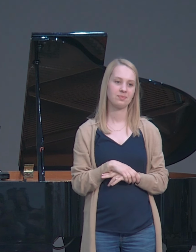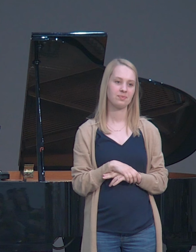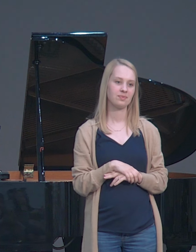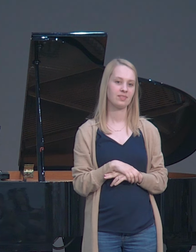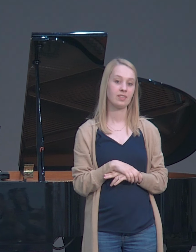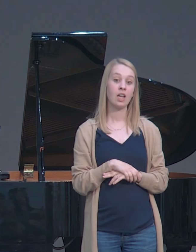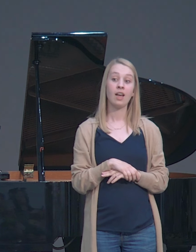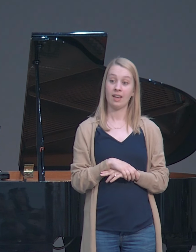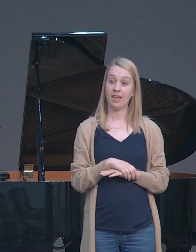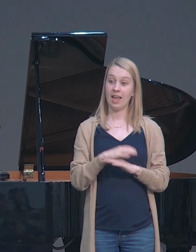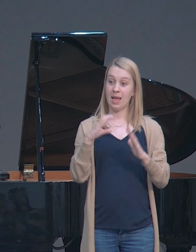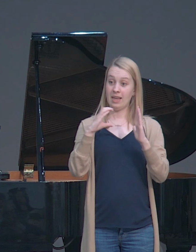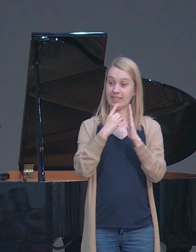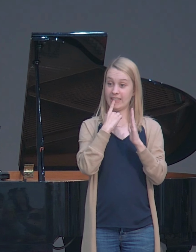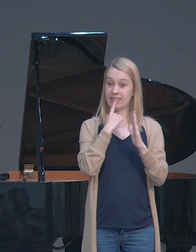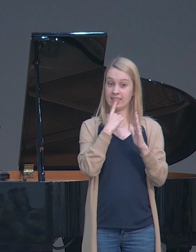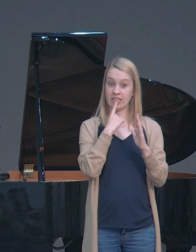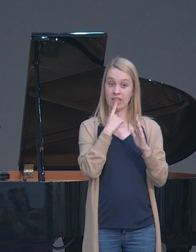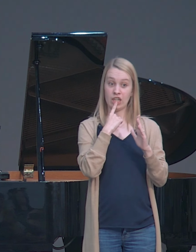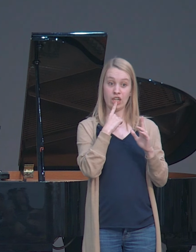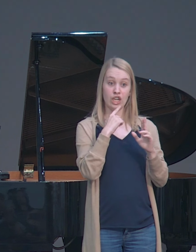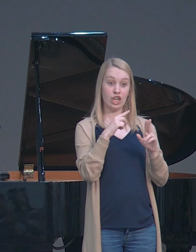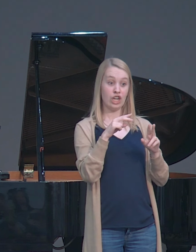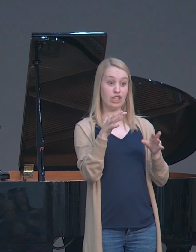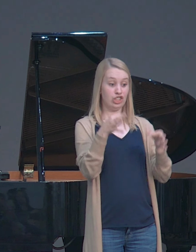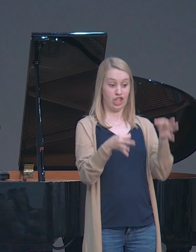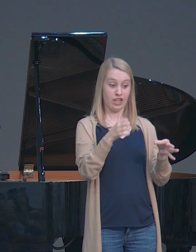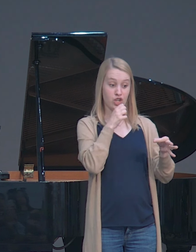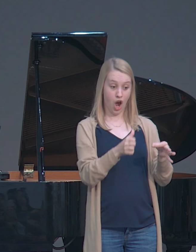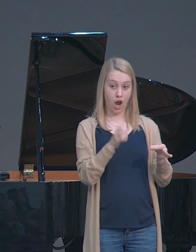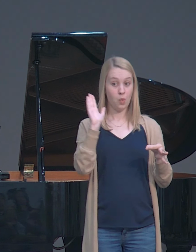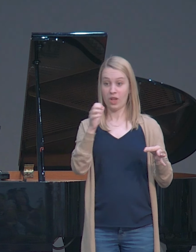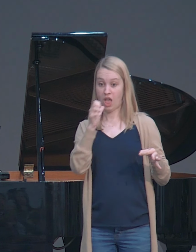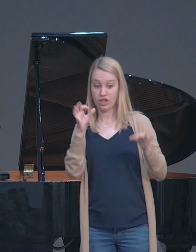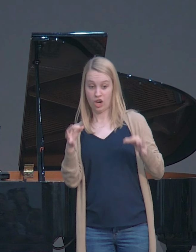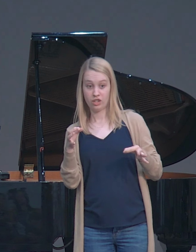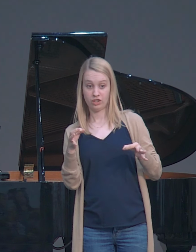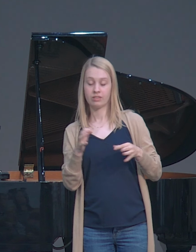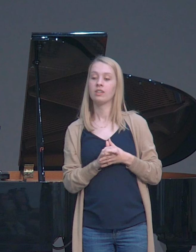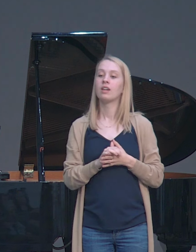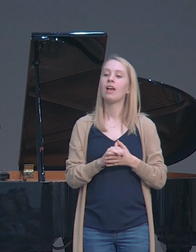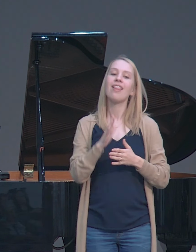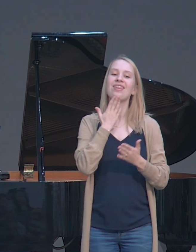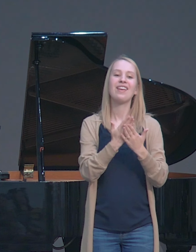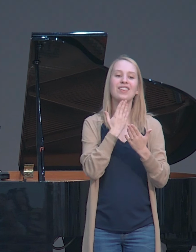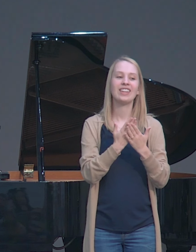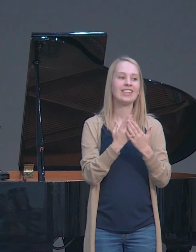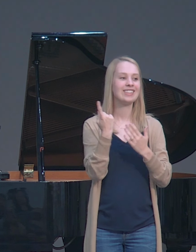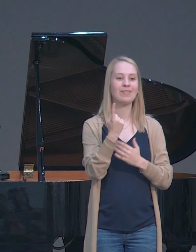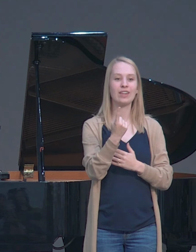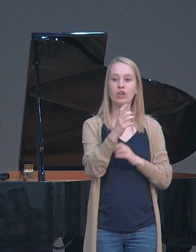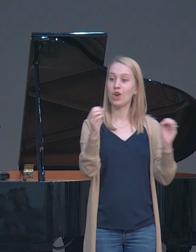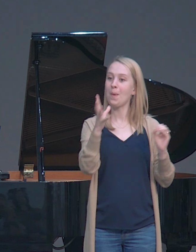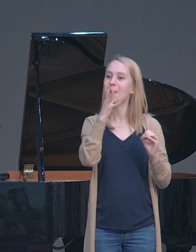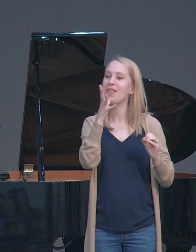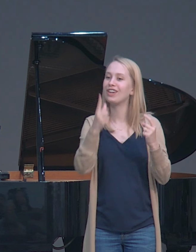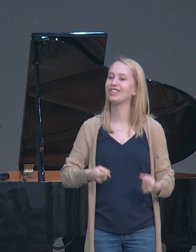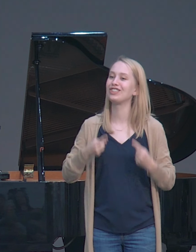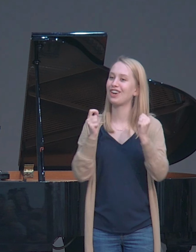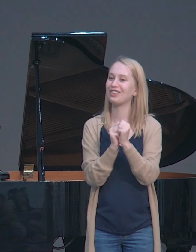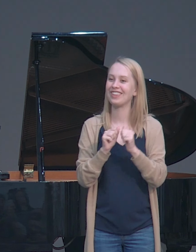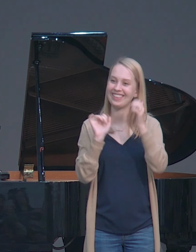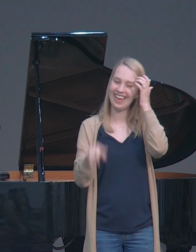Well, it's the passage that says, judge not and you'll be not judged. And thankfully, this is something that no mother has struggled with.